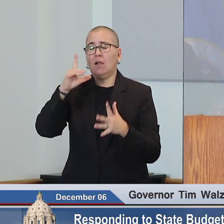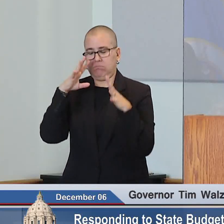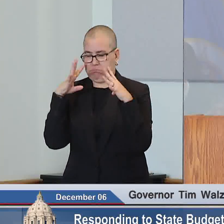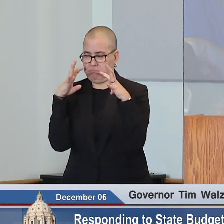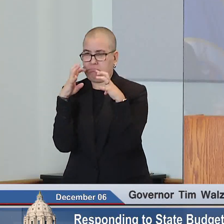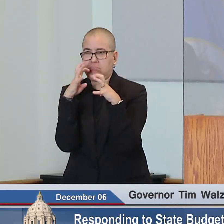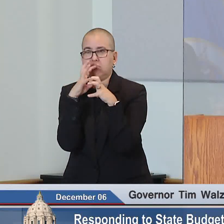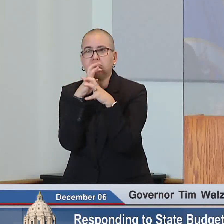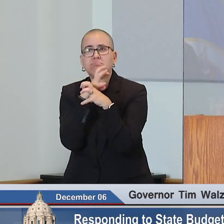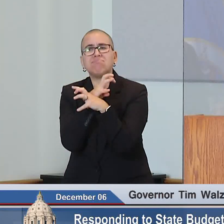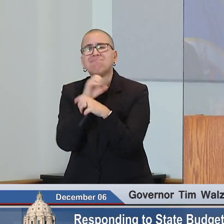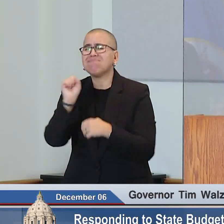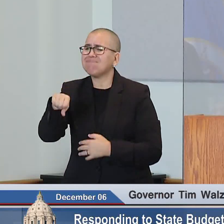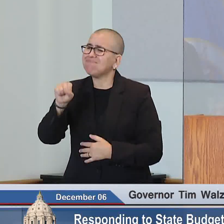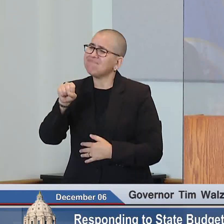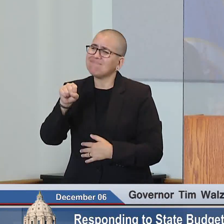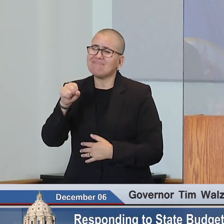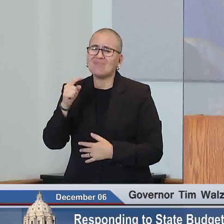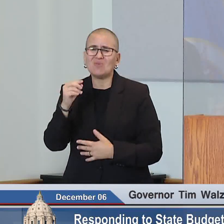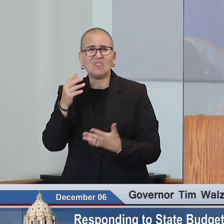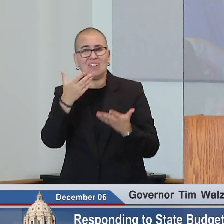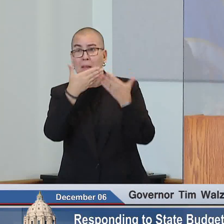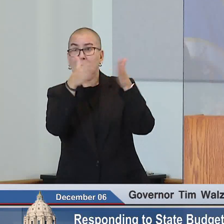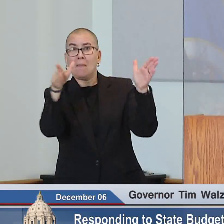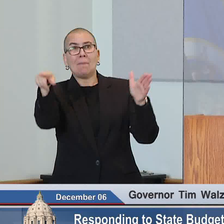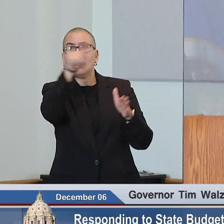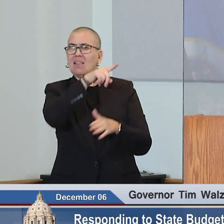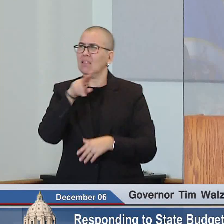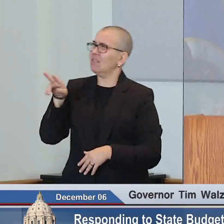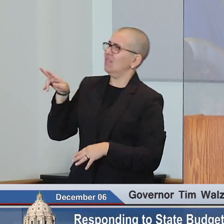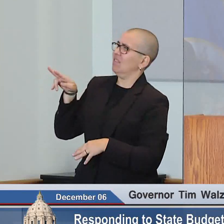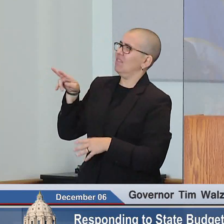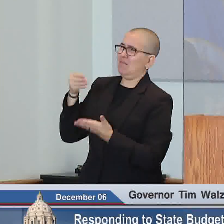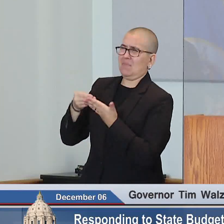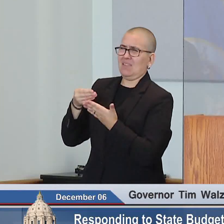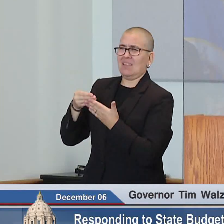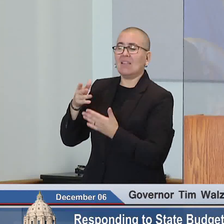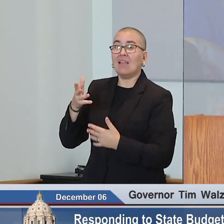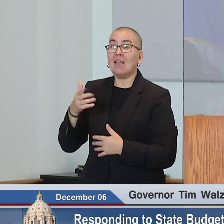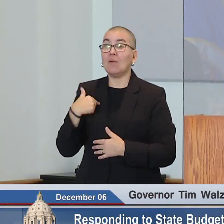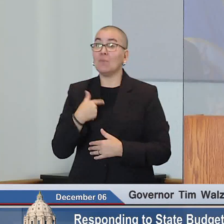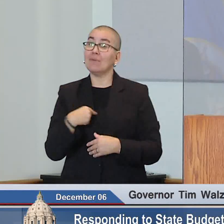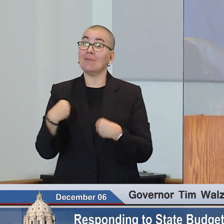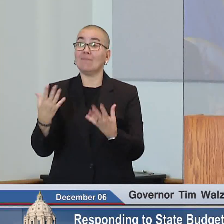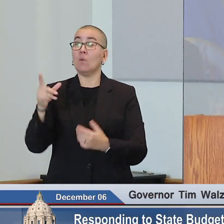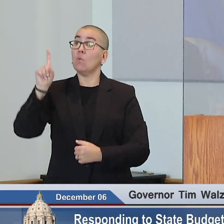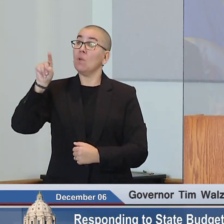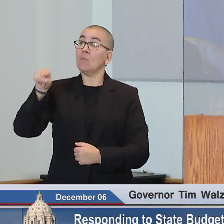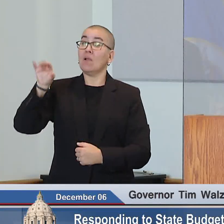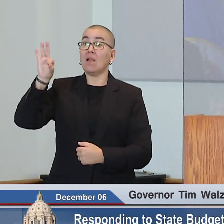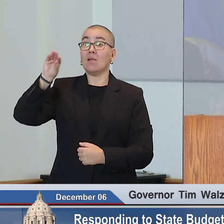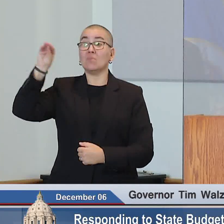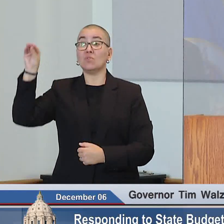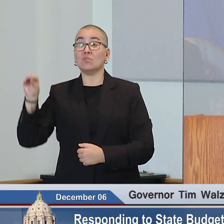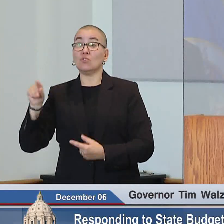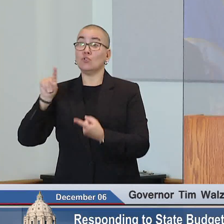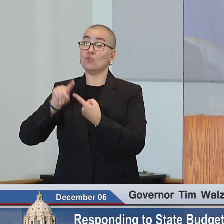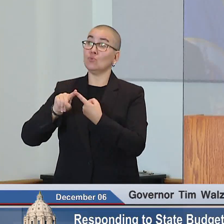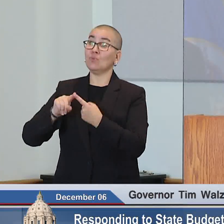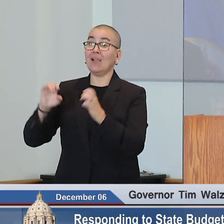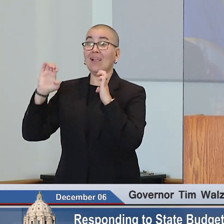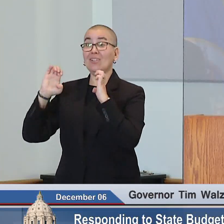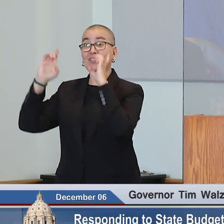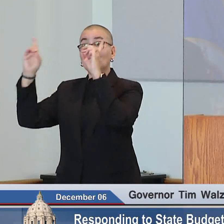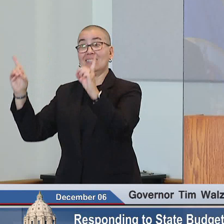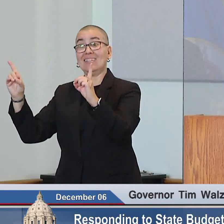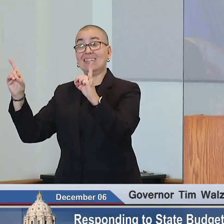public, too. It's frustrating to the folks who see this. Well, we gave a 1.9 percent increase to education. Well, if real inflation that year was 2.1